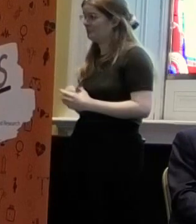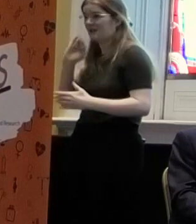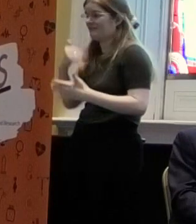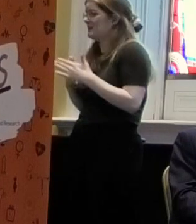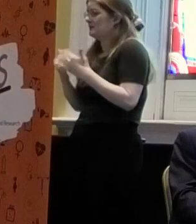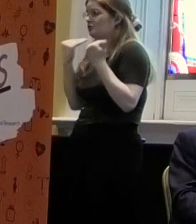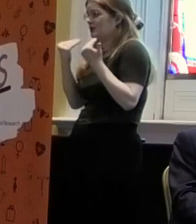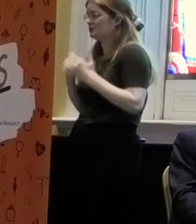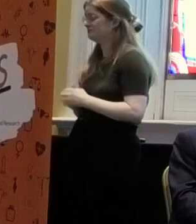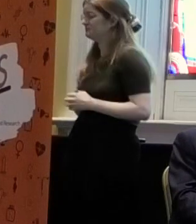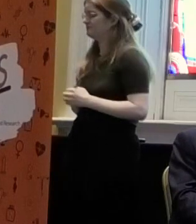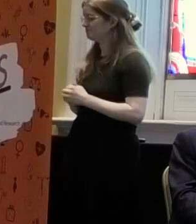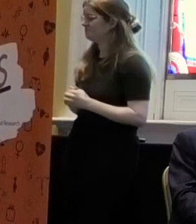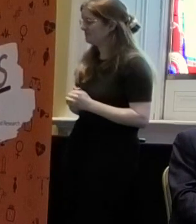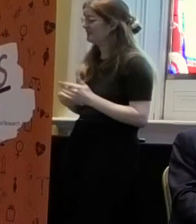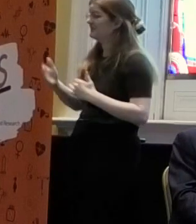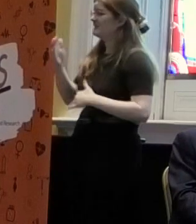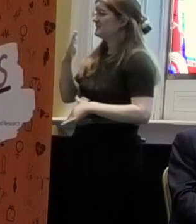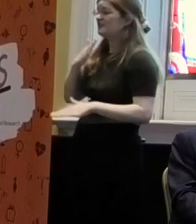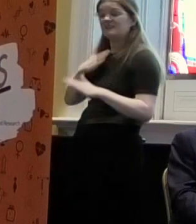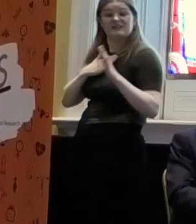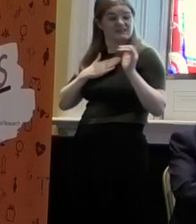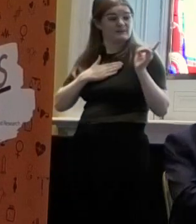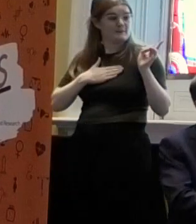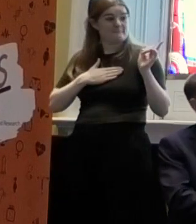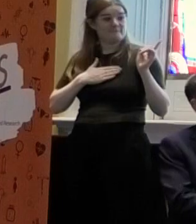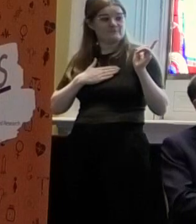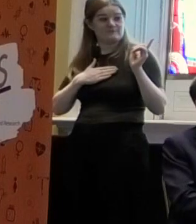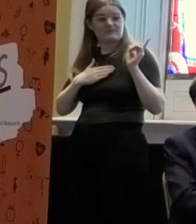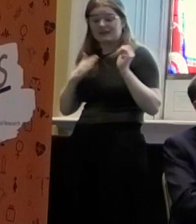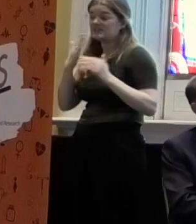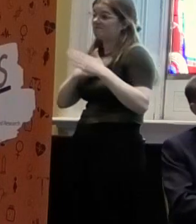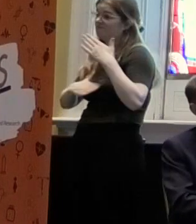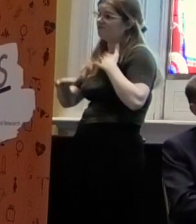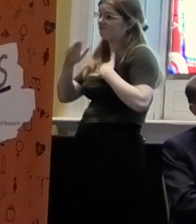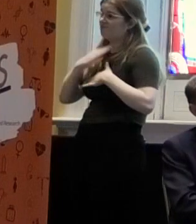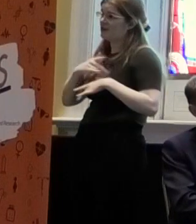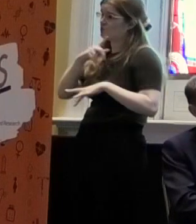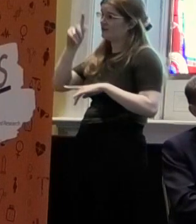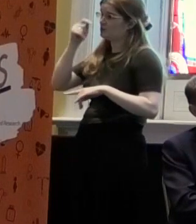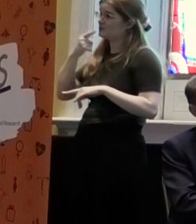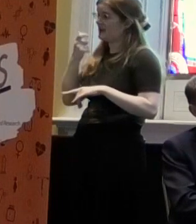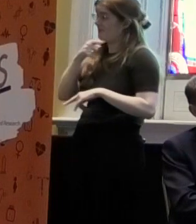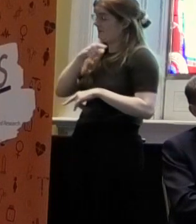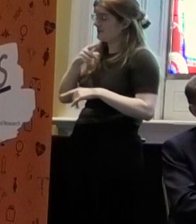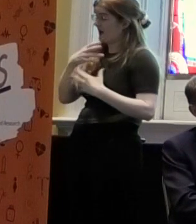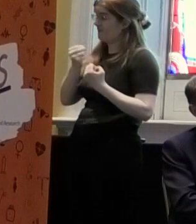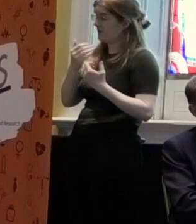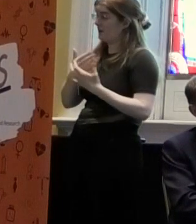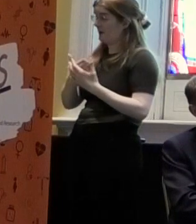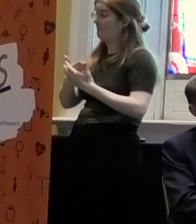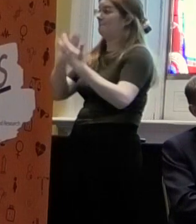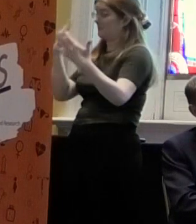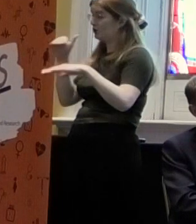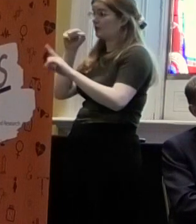limited data. And is it fair to say, sorry, Jen, before I come to you on that, is it fair to say that that has had an even wider